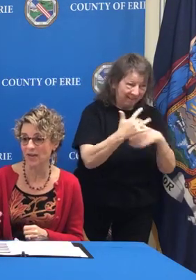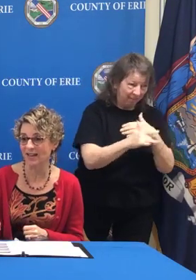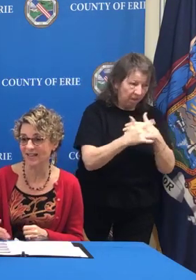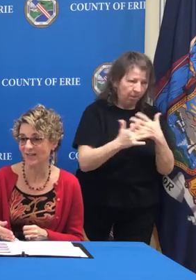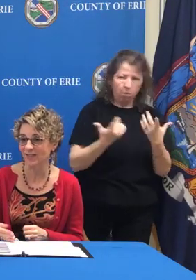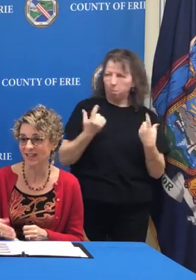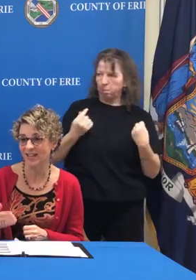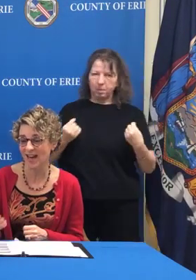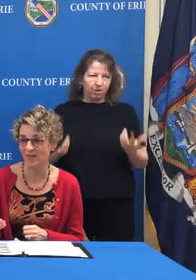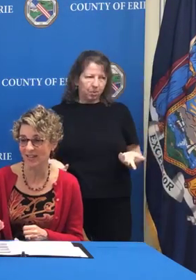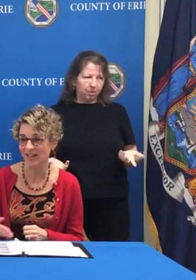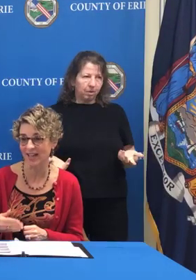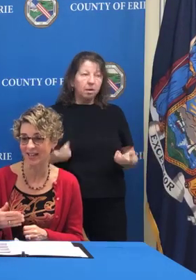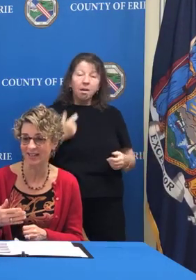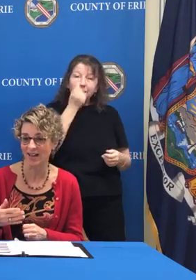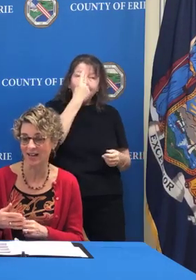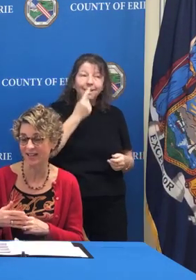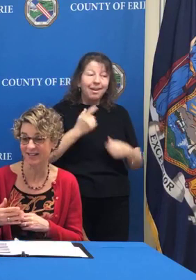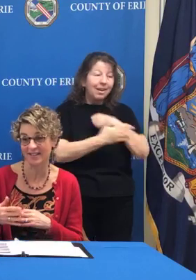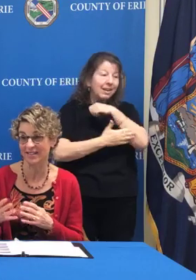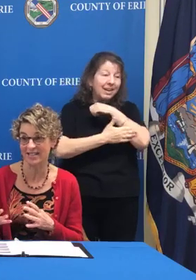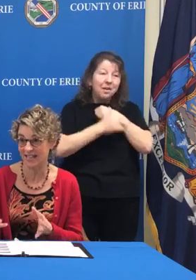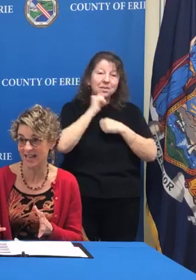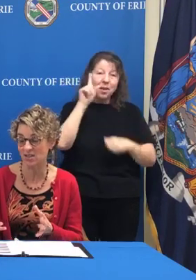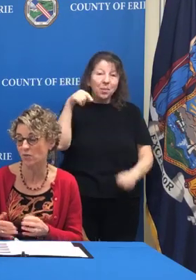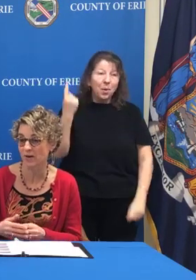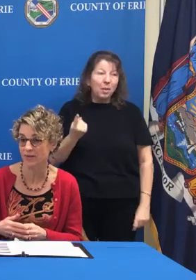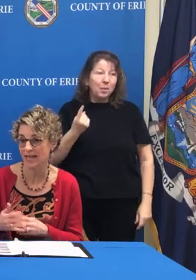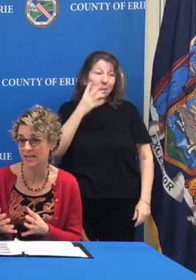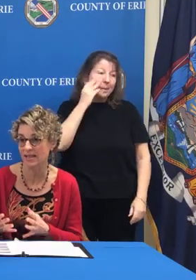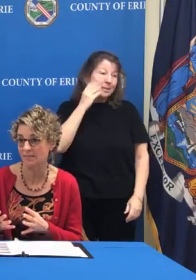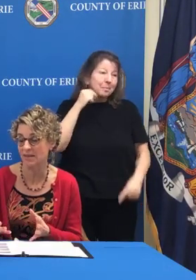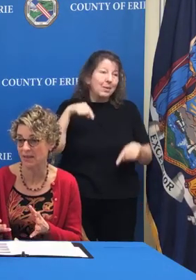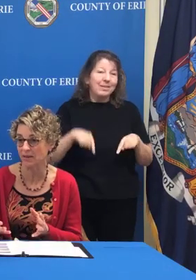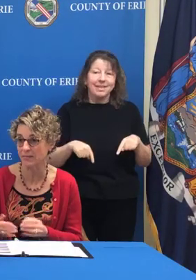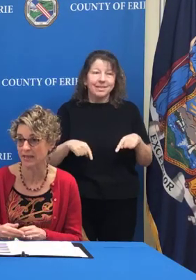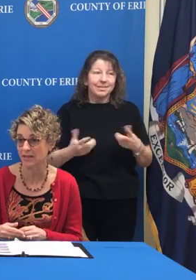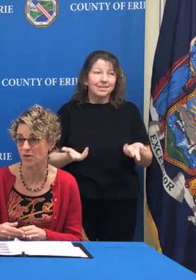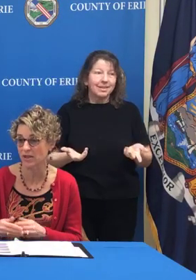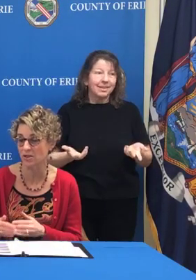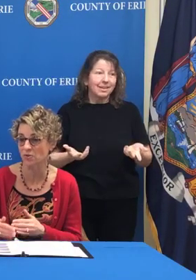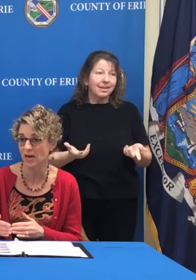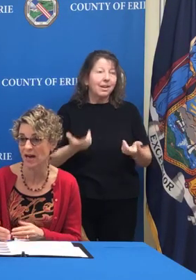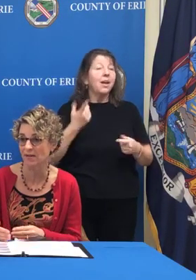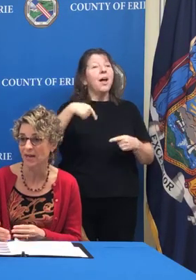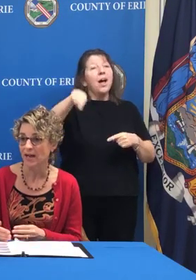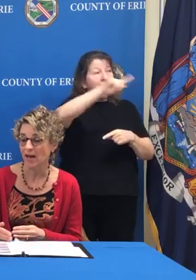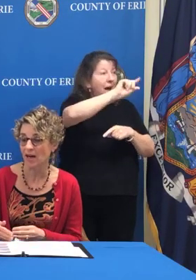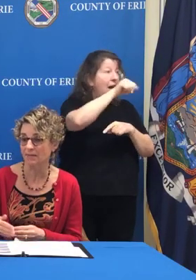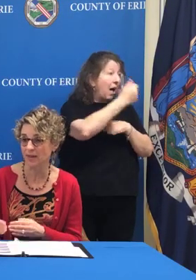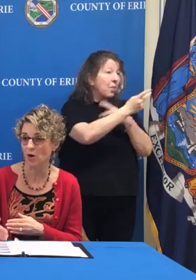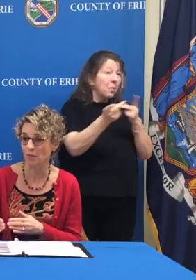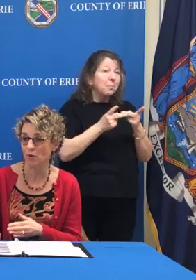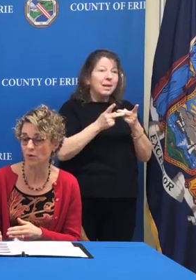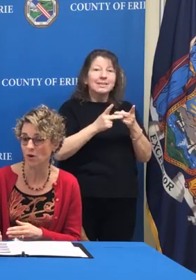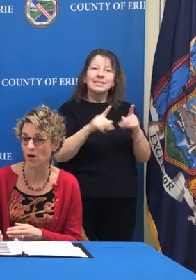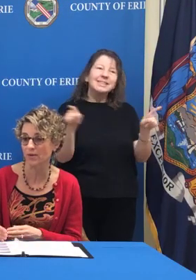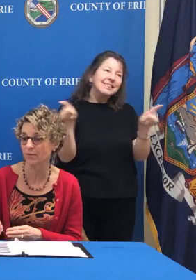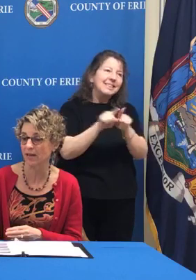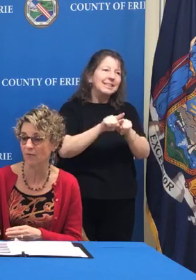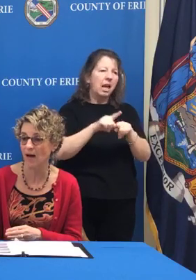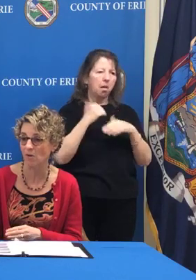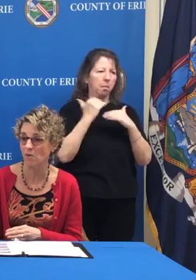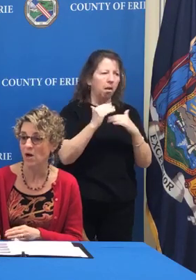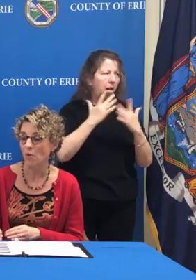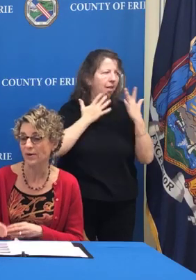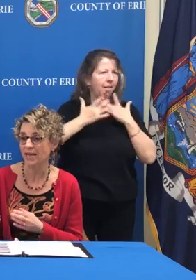we're not the only county in the United States where testing may be limited. So they do have a protocol that we